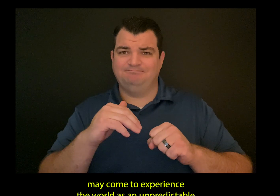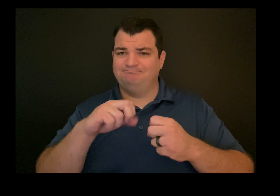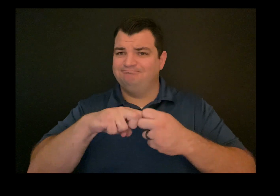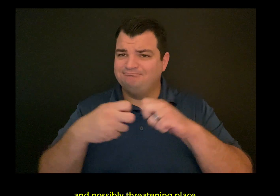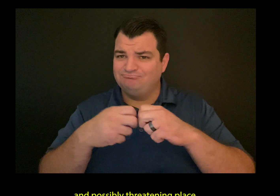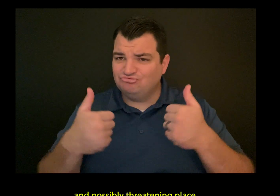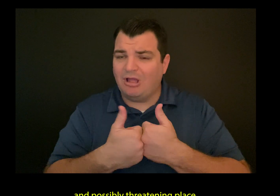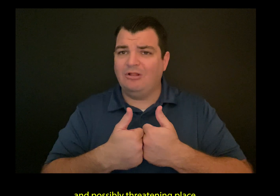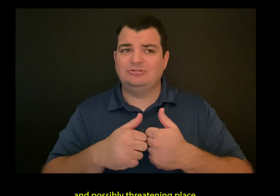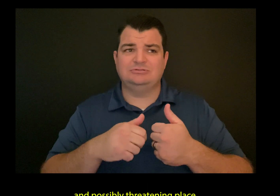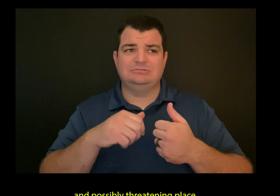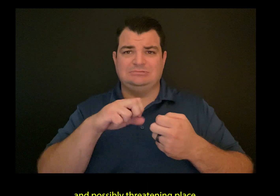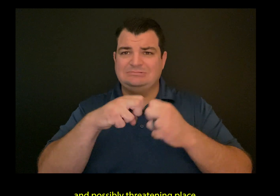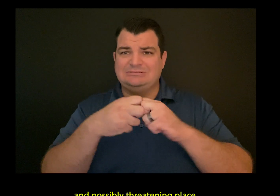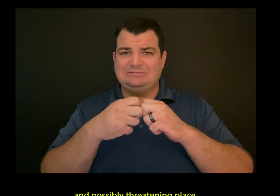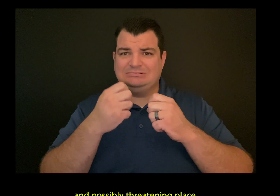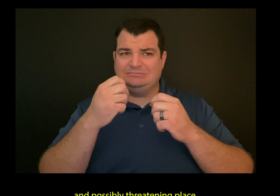unpredictable and possibly threatening place.